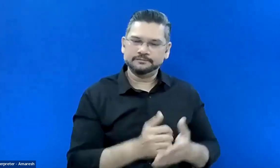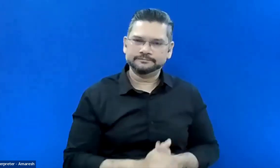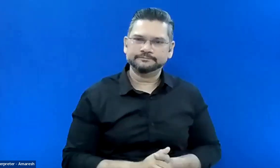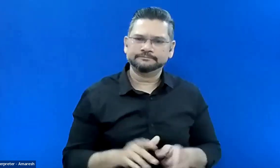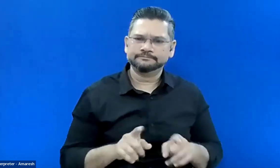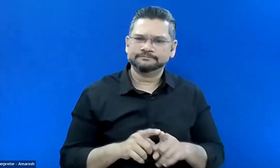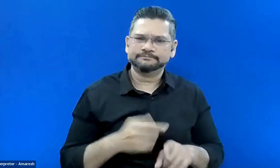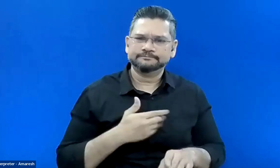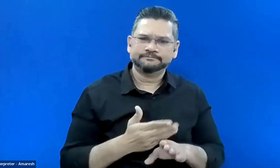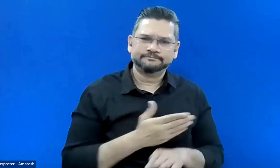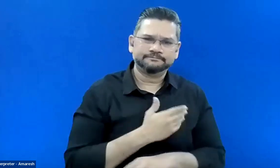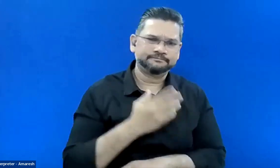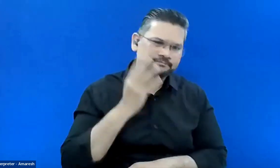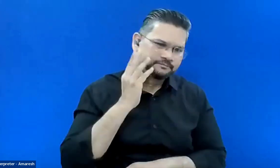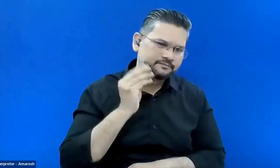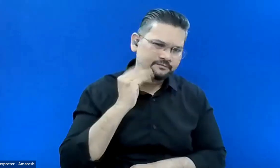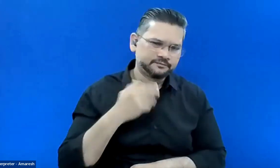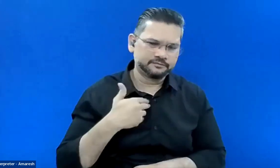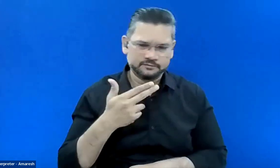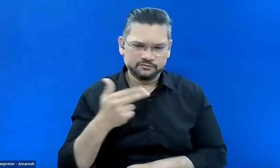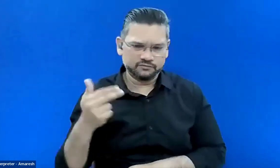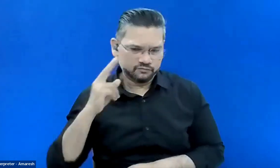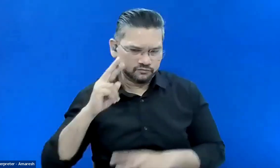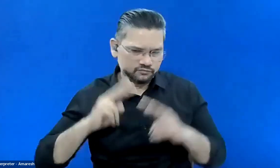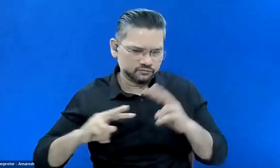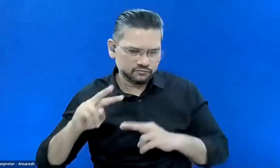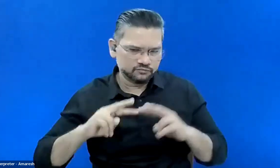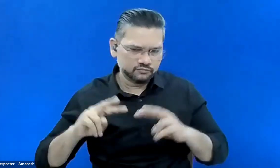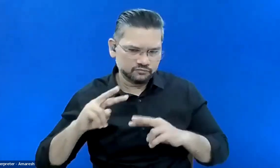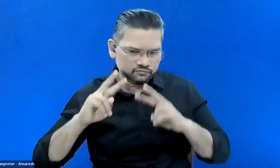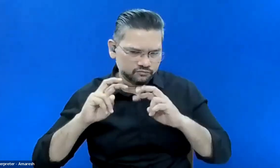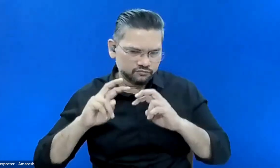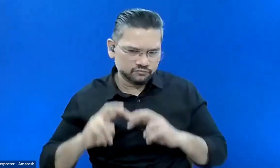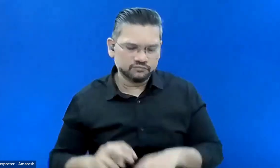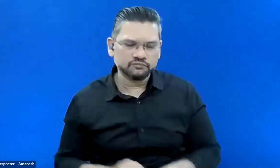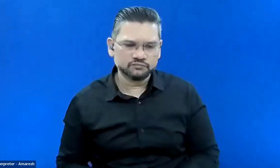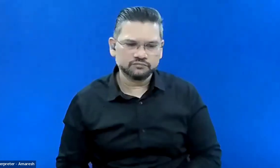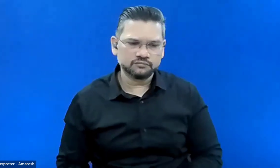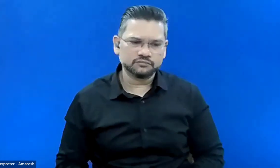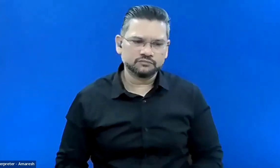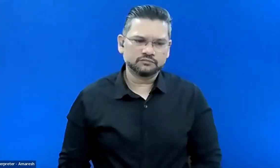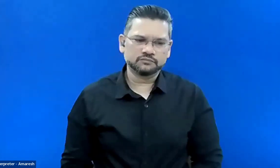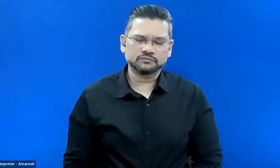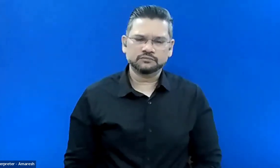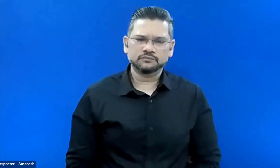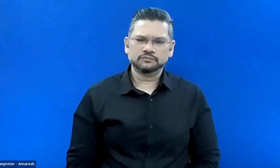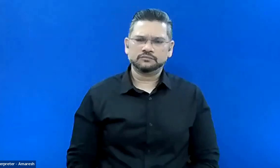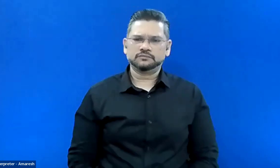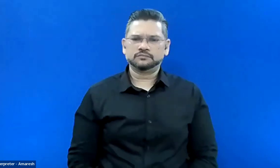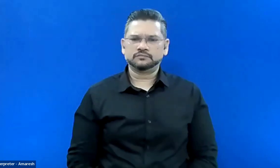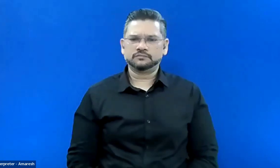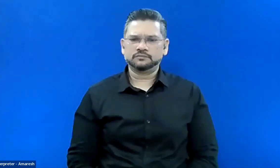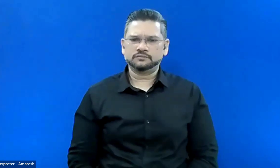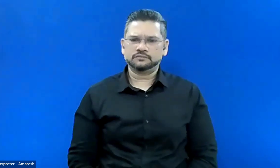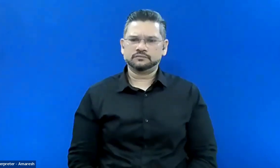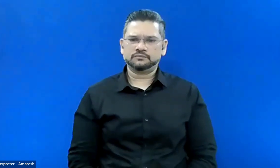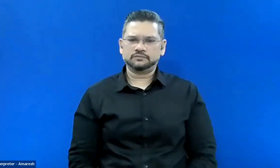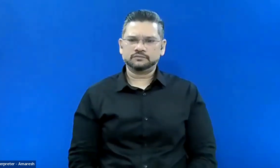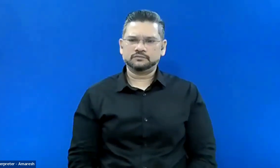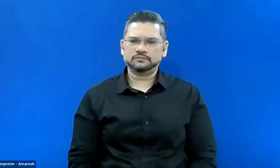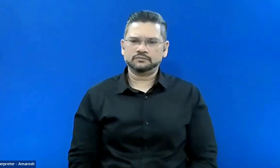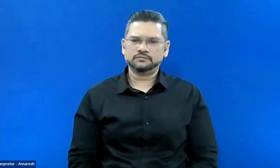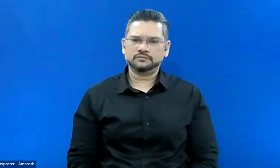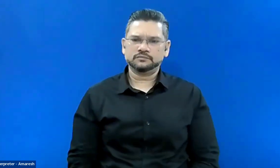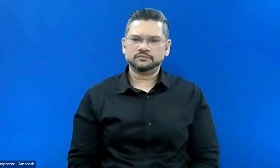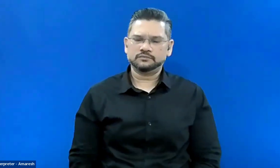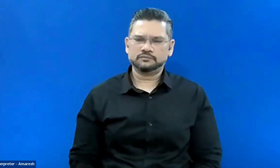here in Bogor, in Indonesia. So I'm so lucky at that time because I got what